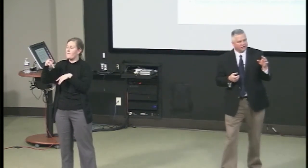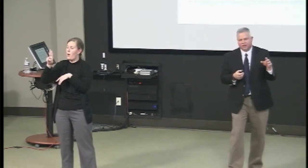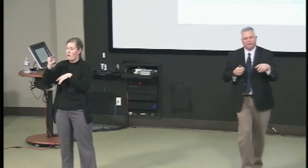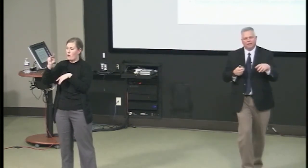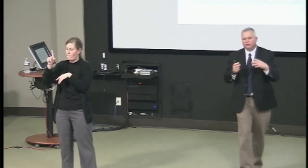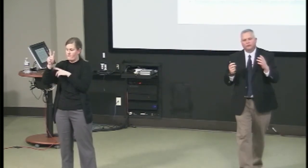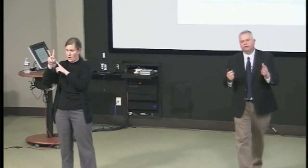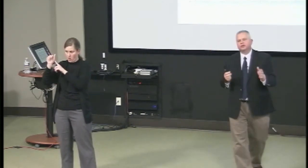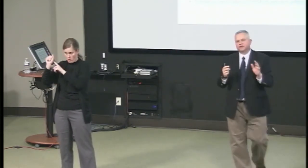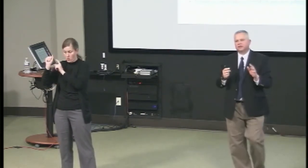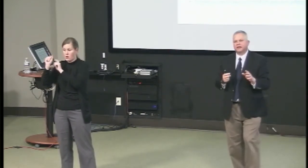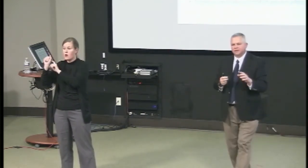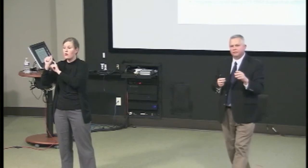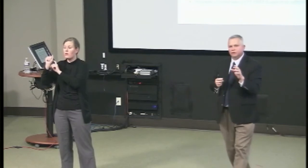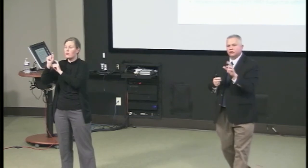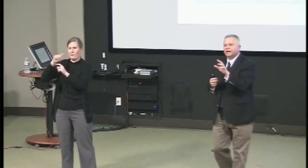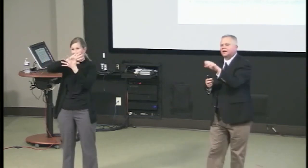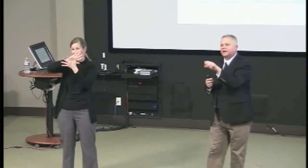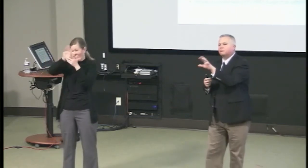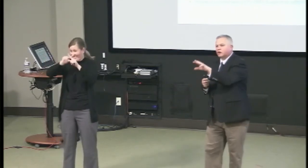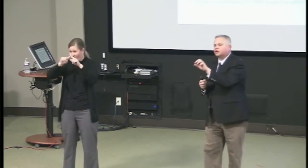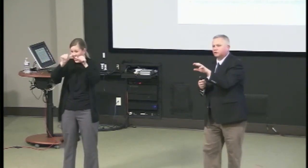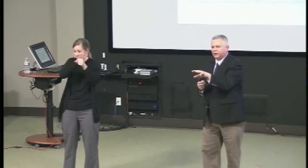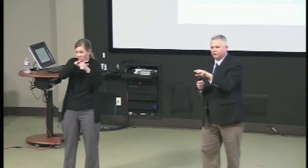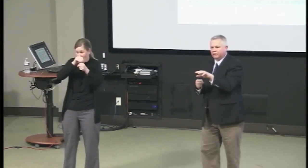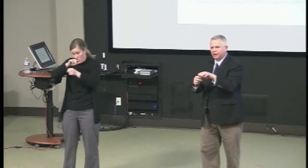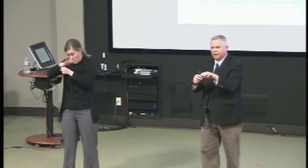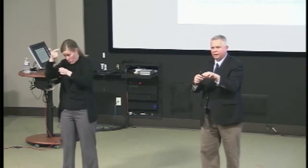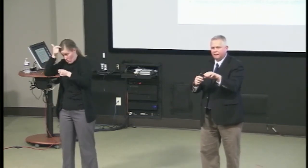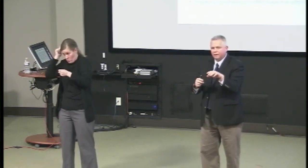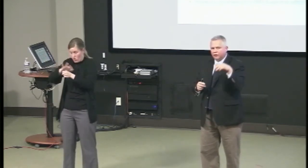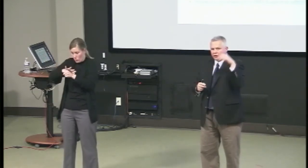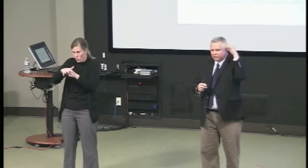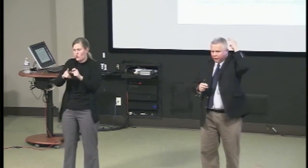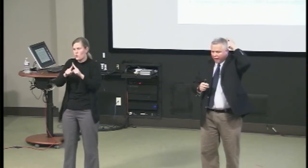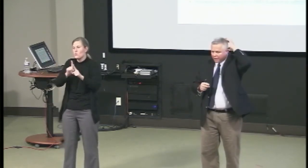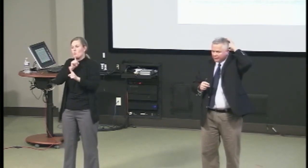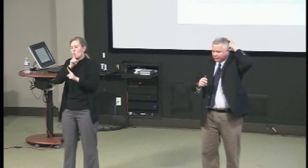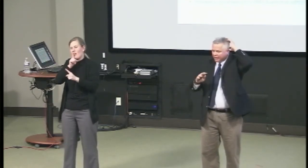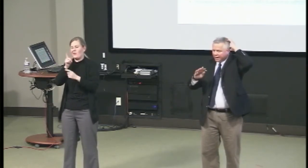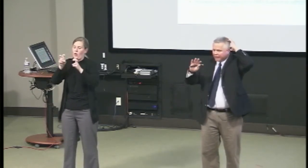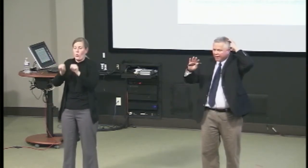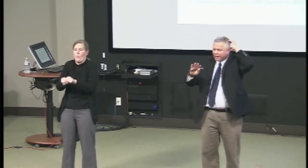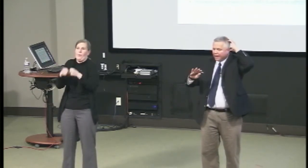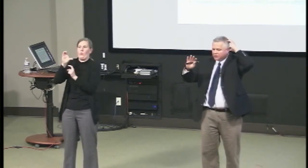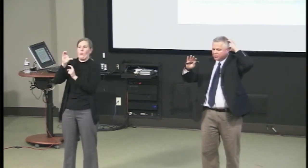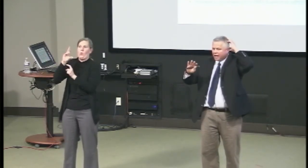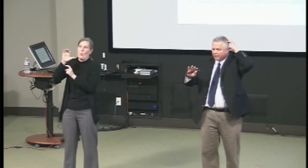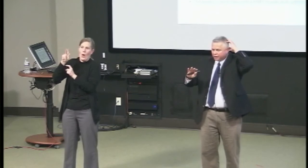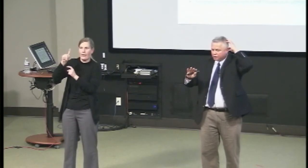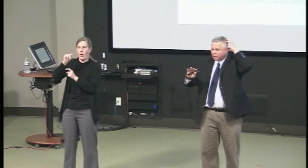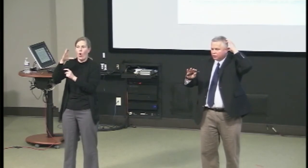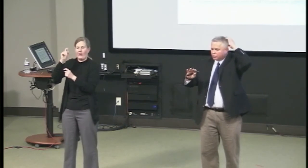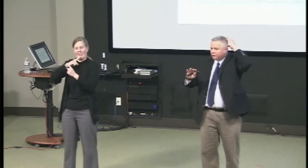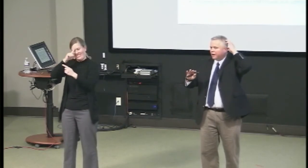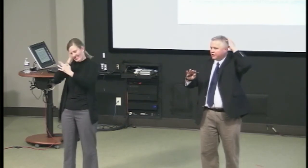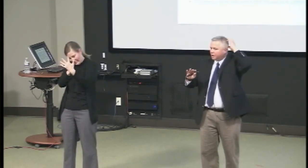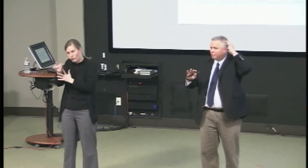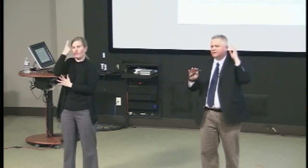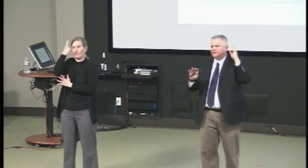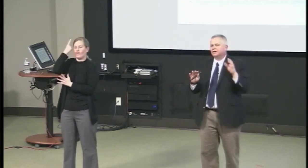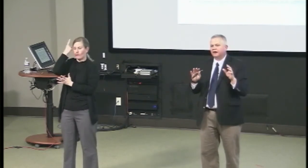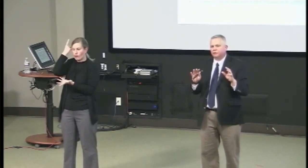to suggest just this. If you're looking at the emergent reader, you're going to find in any challenge, you're